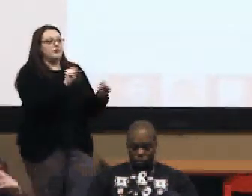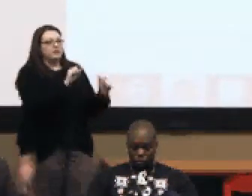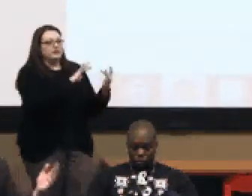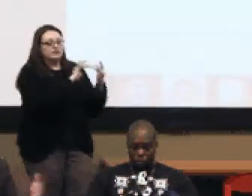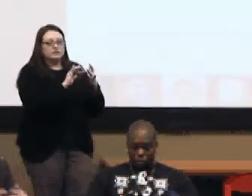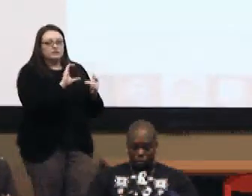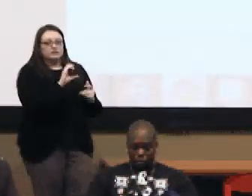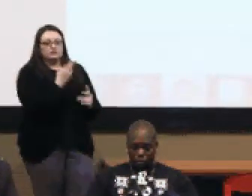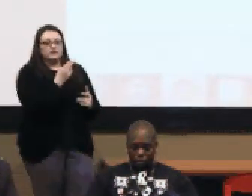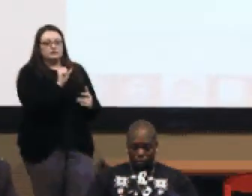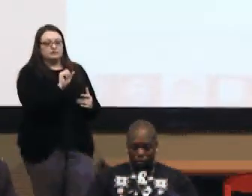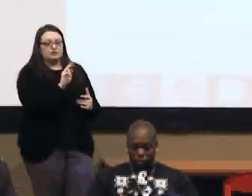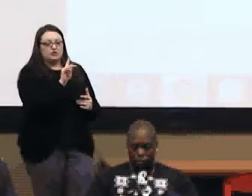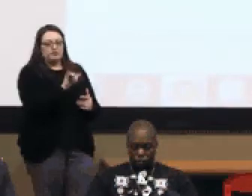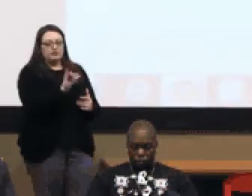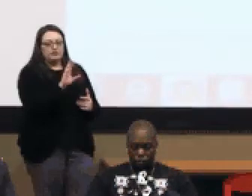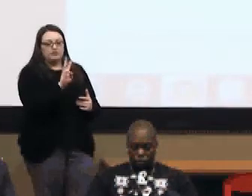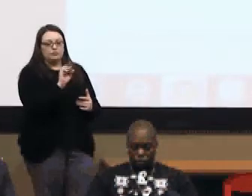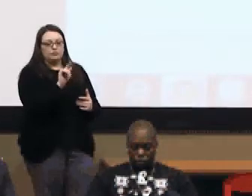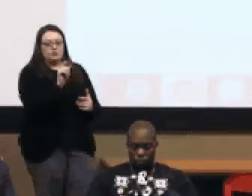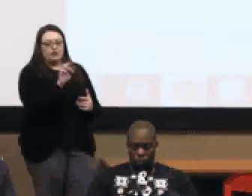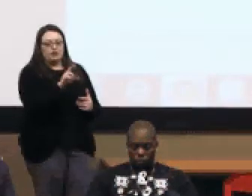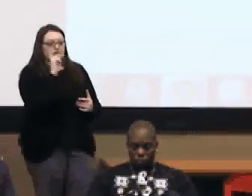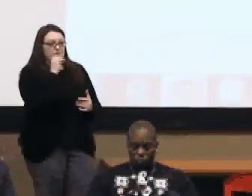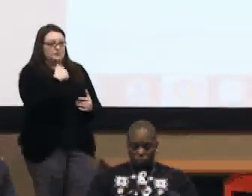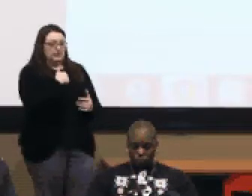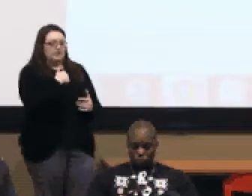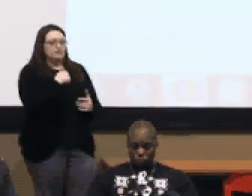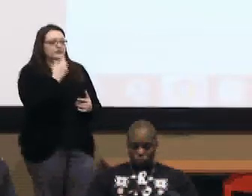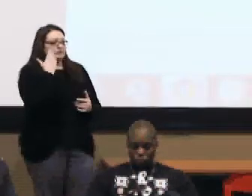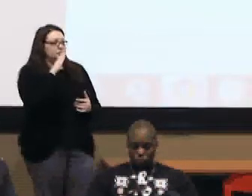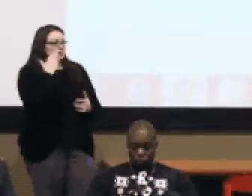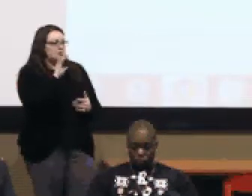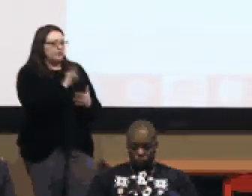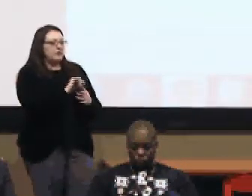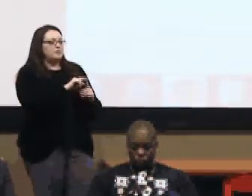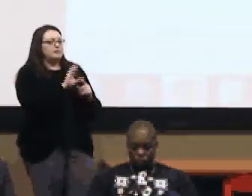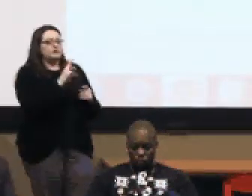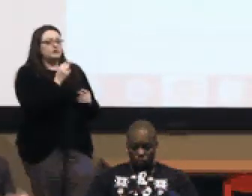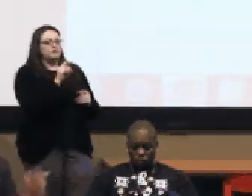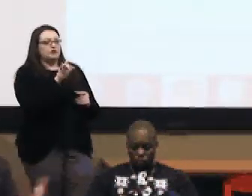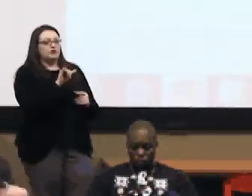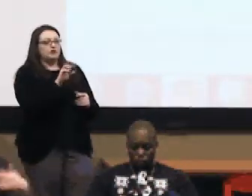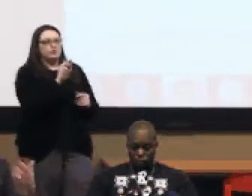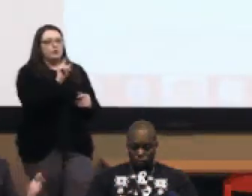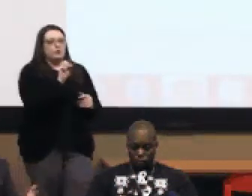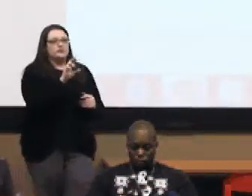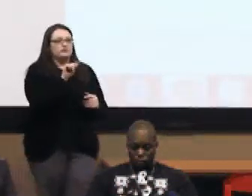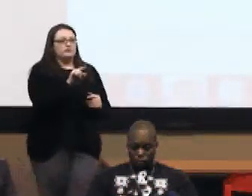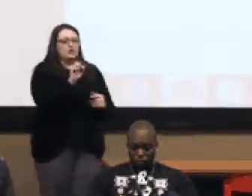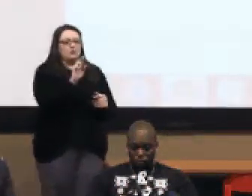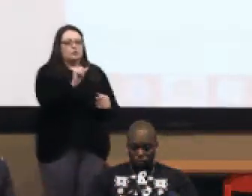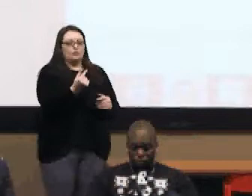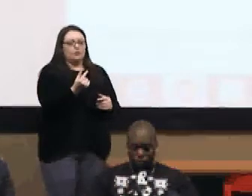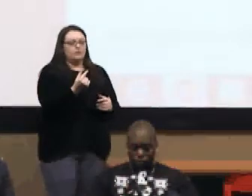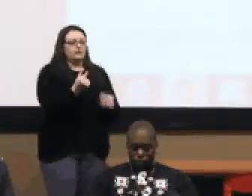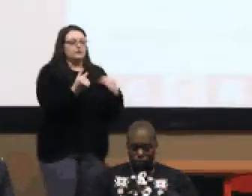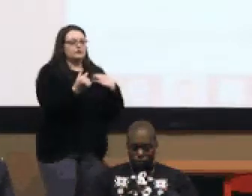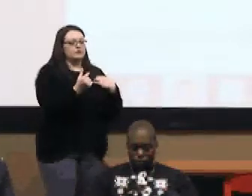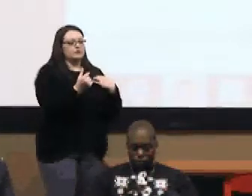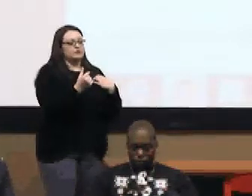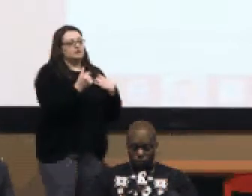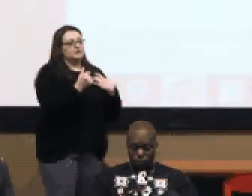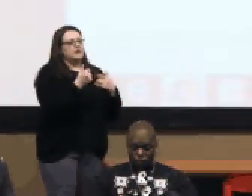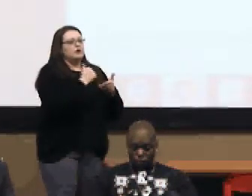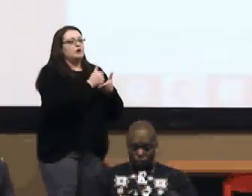to me, is the classic example of that. If you're not familiar, charitywater.org, they provide clean water to people they drill wells